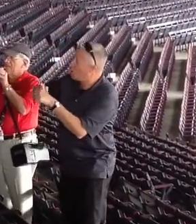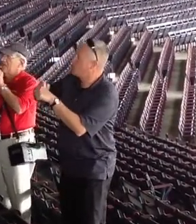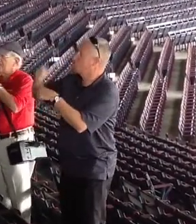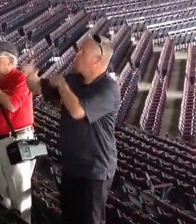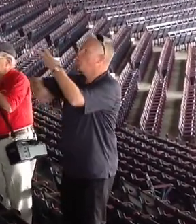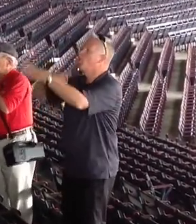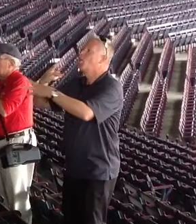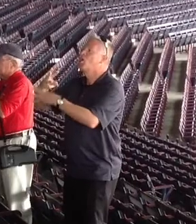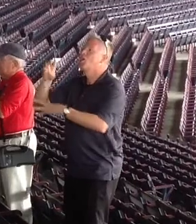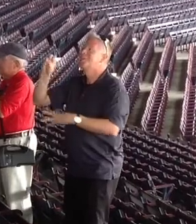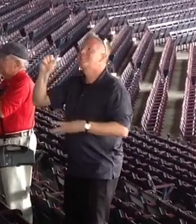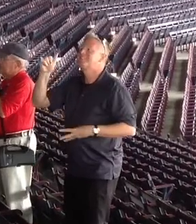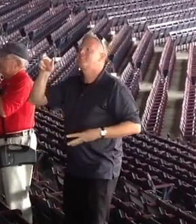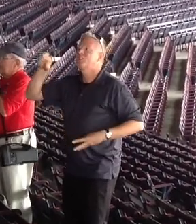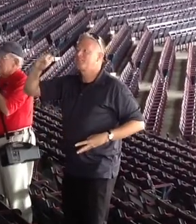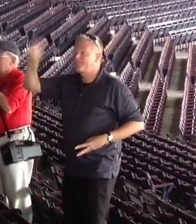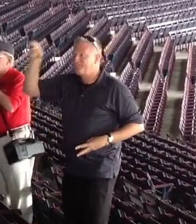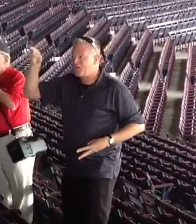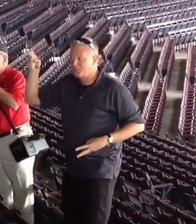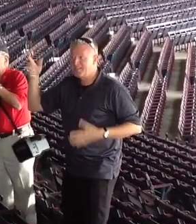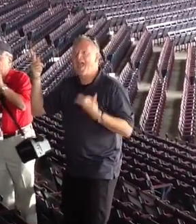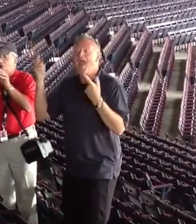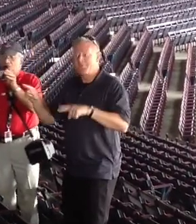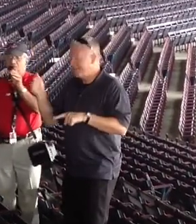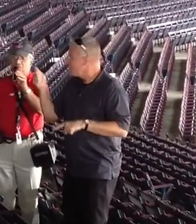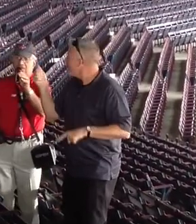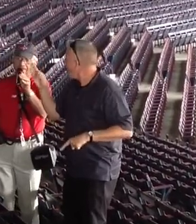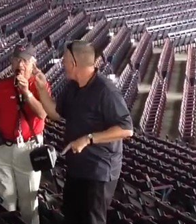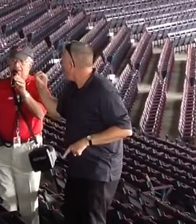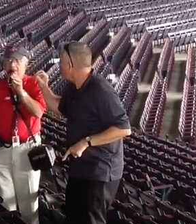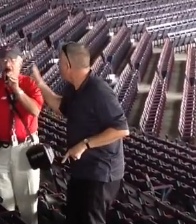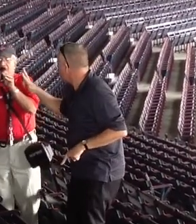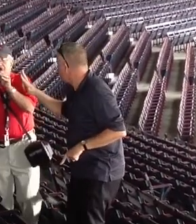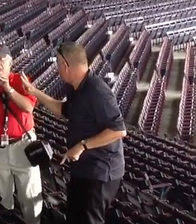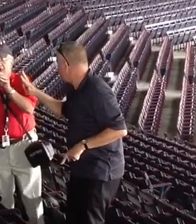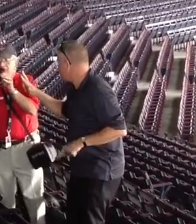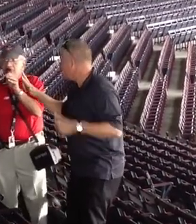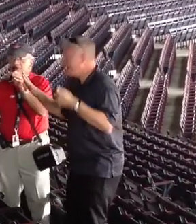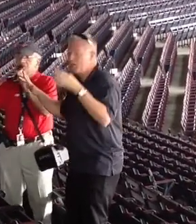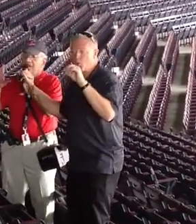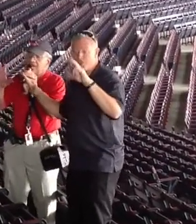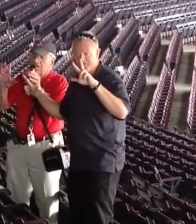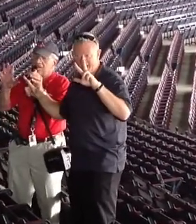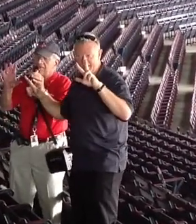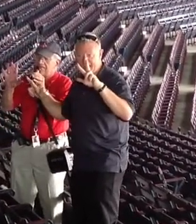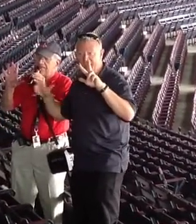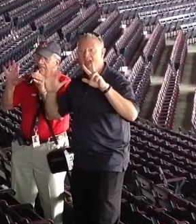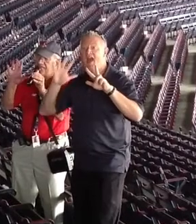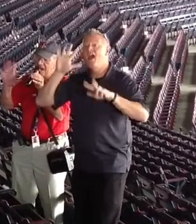in the very first World Series in 1903. 5 years